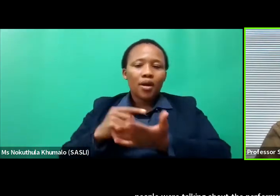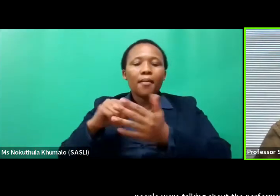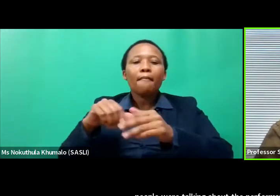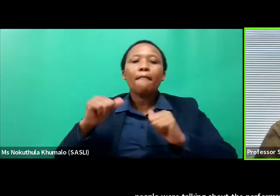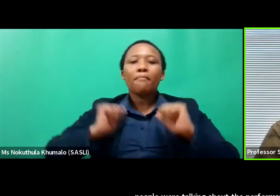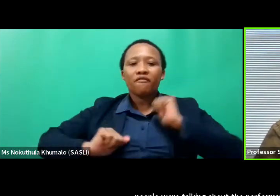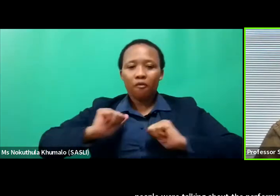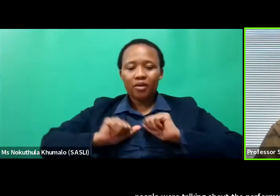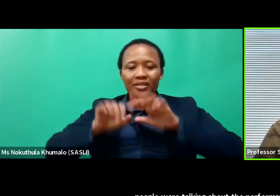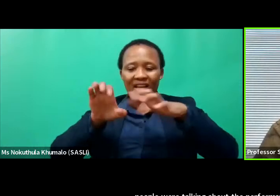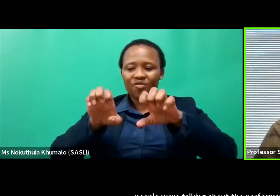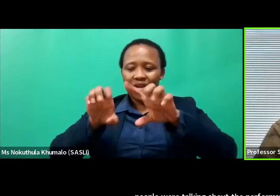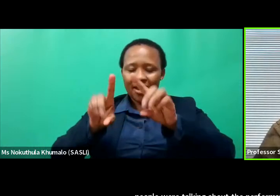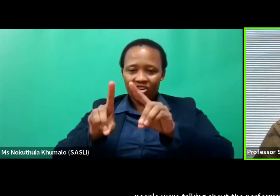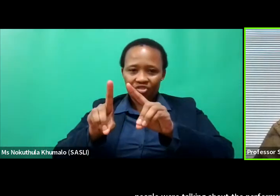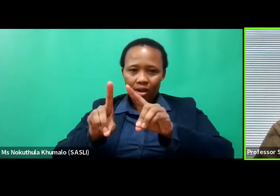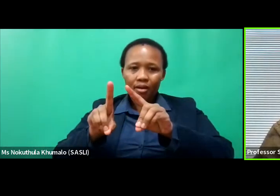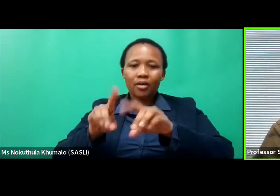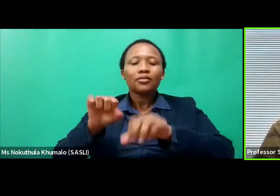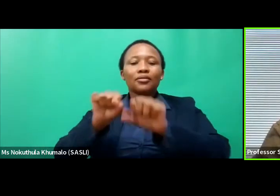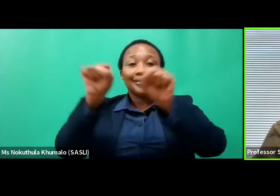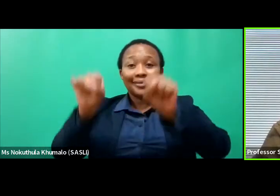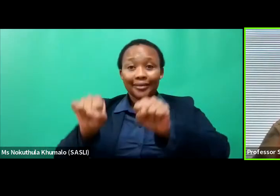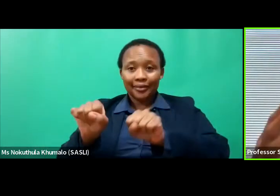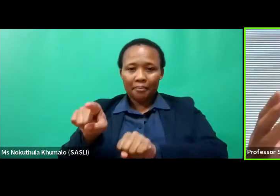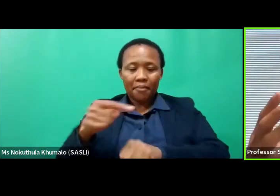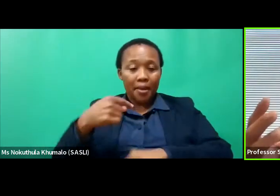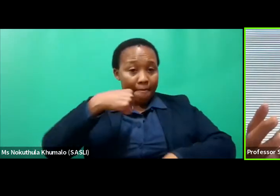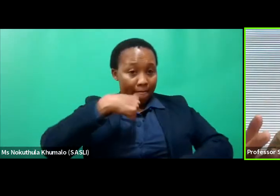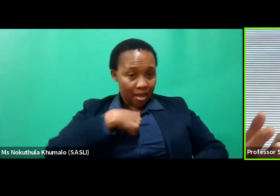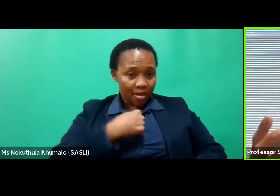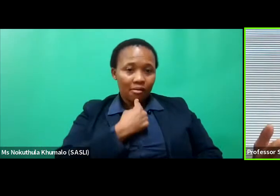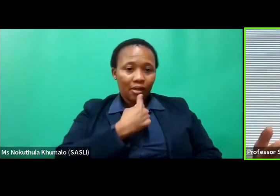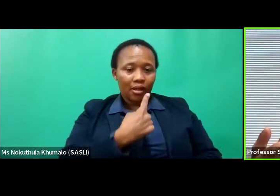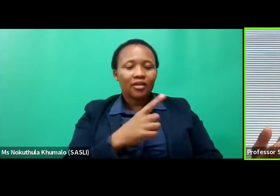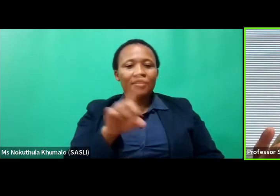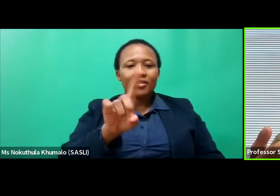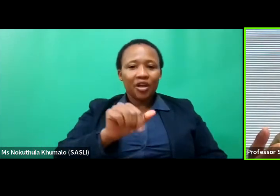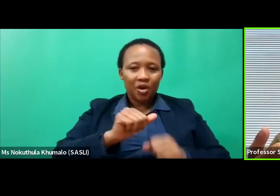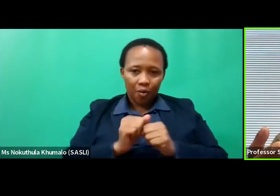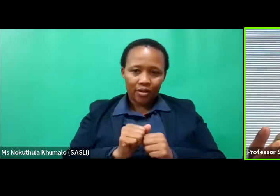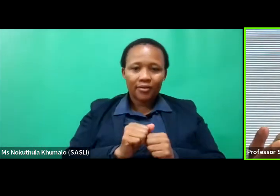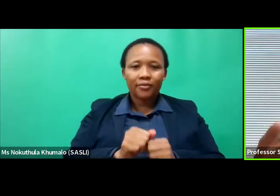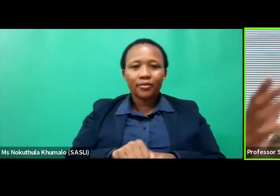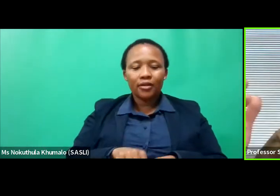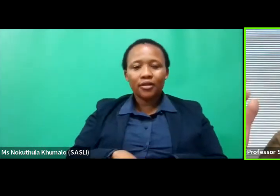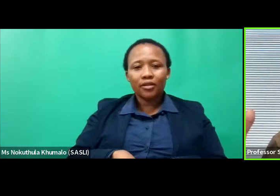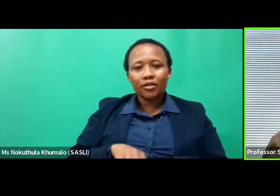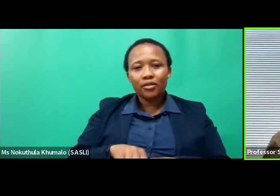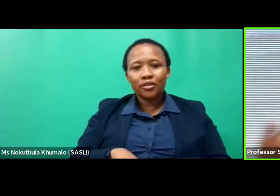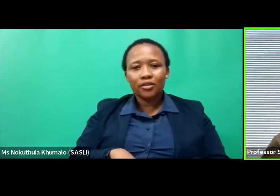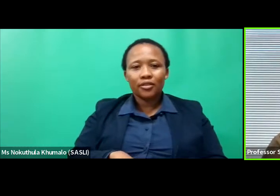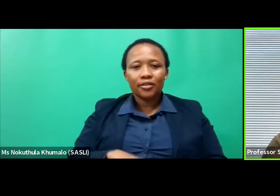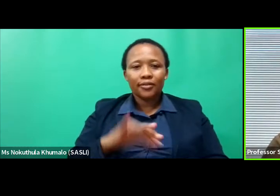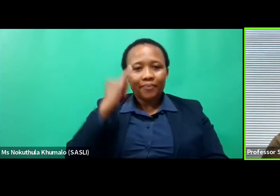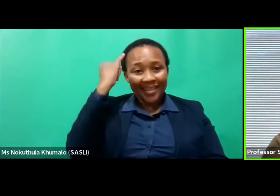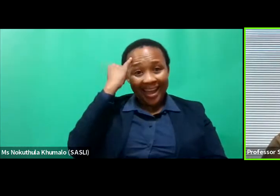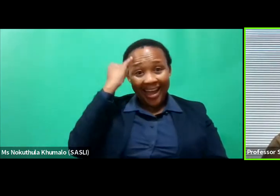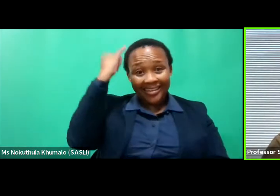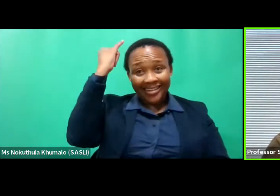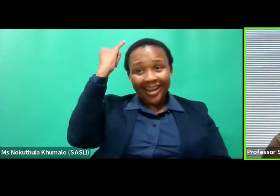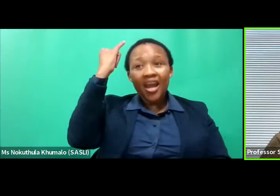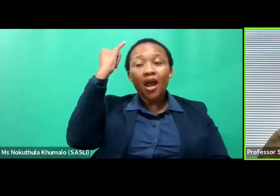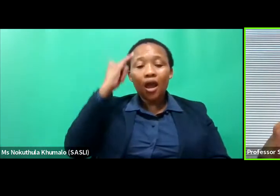So I said, you know, what is your idyllic notion of education performance in South